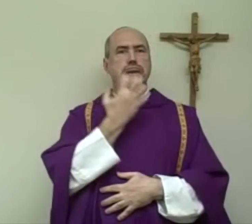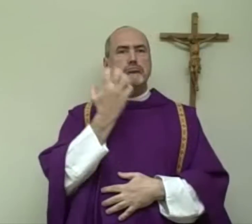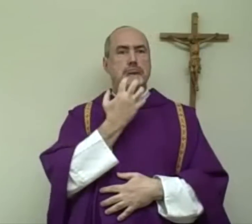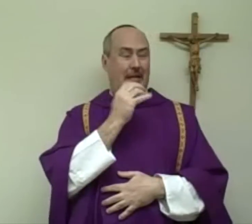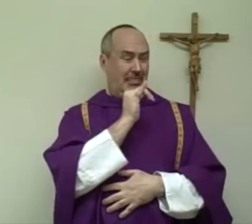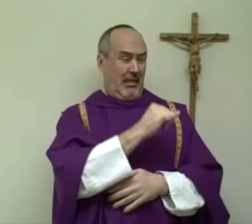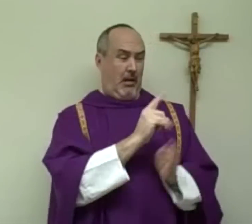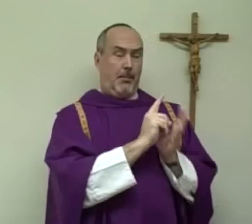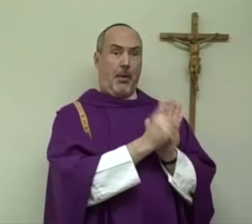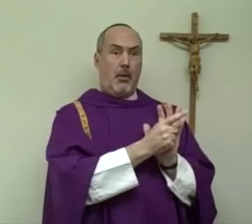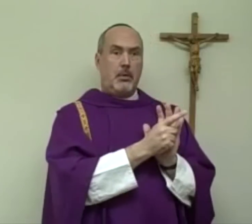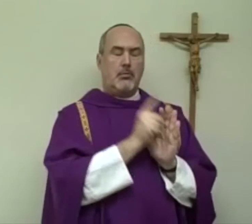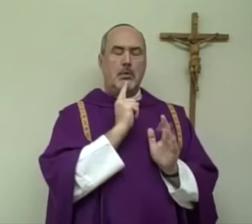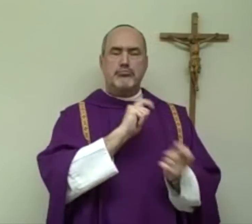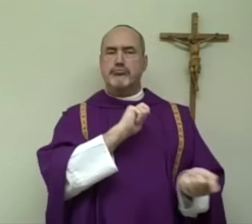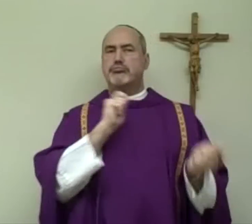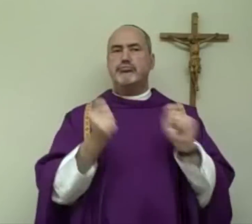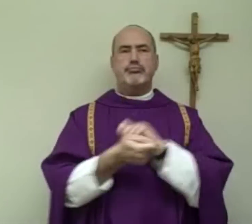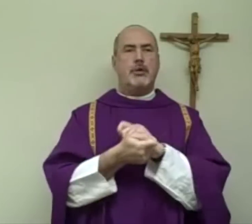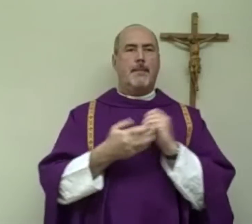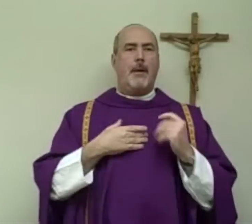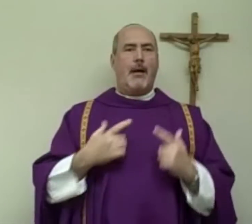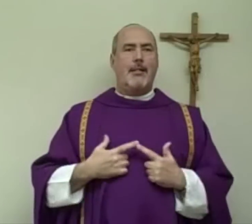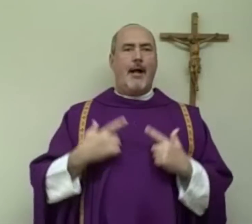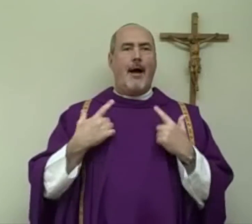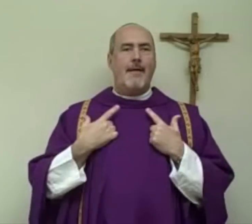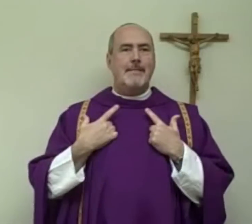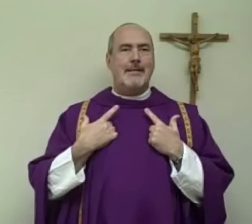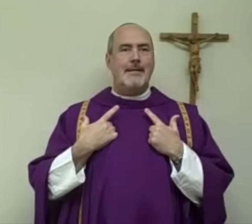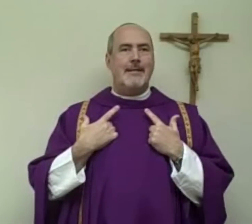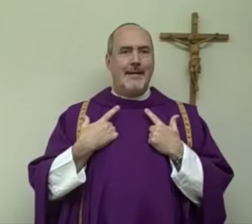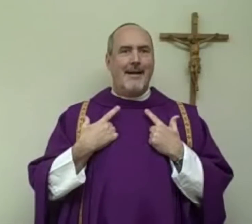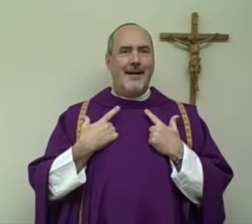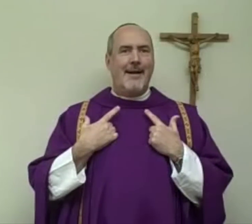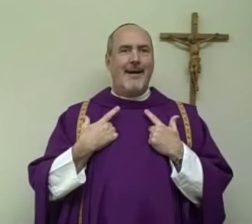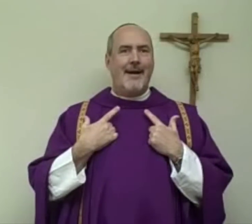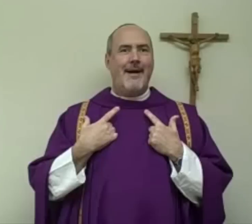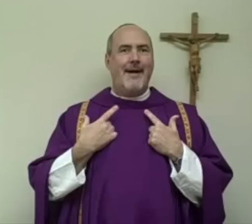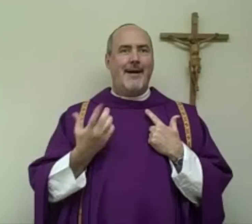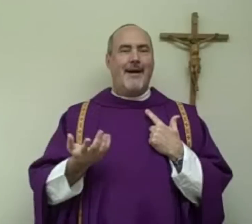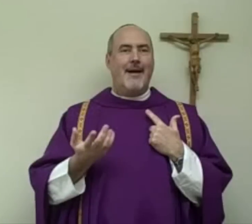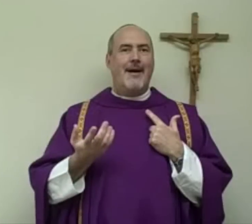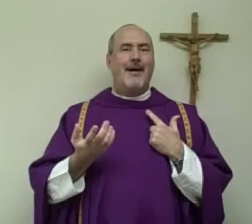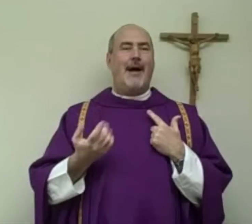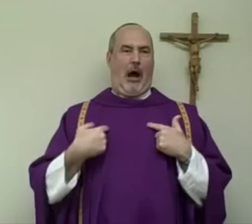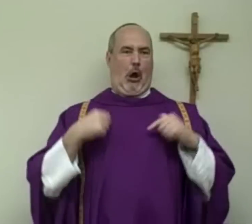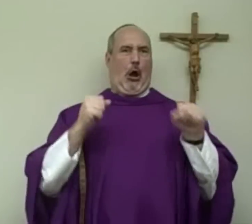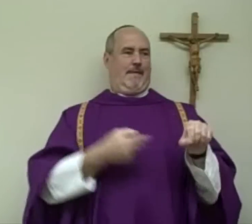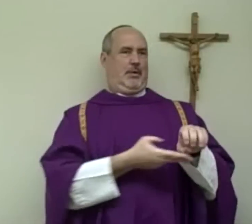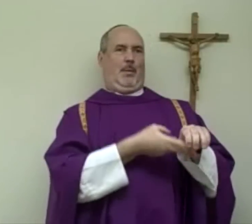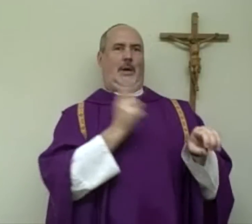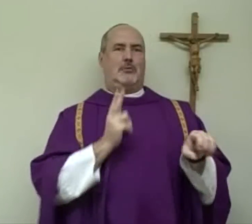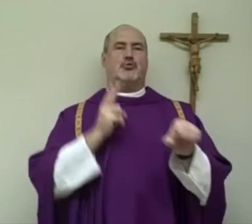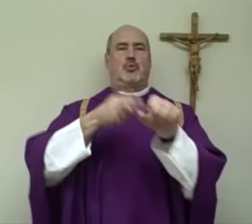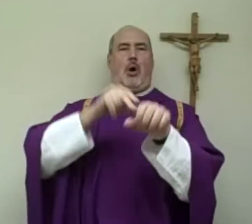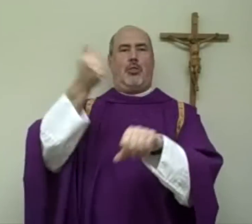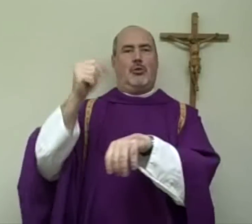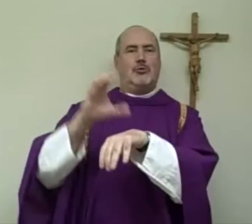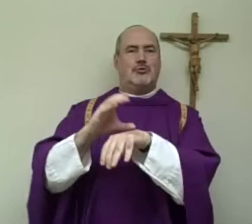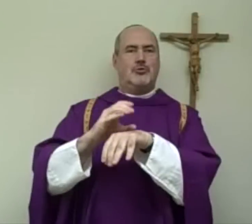so disappointed. But that one moment changed my entire life forever. I could have